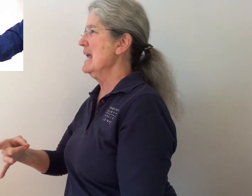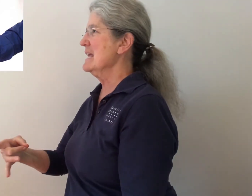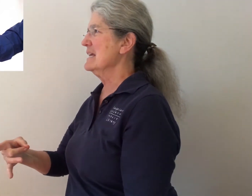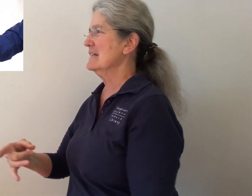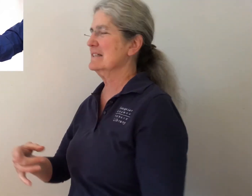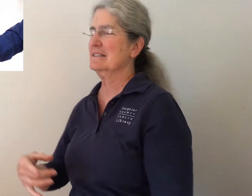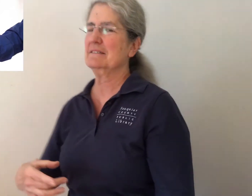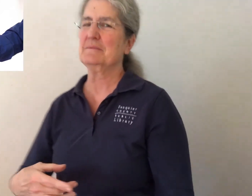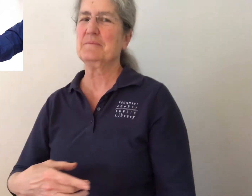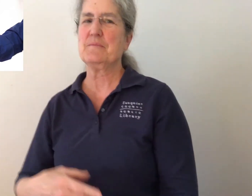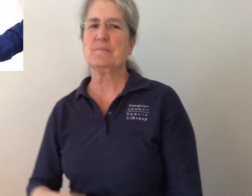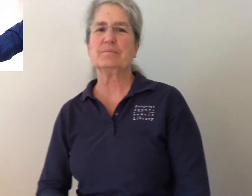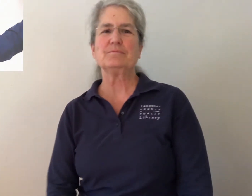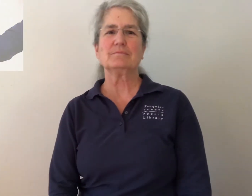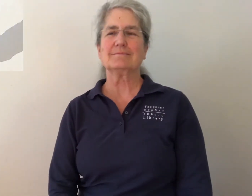Like.